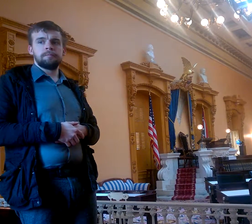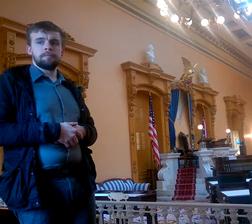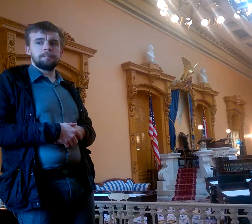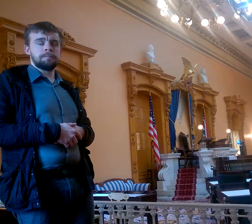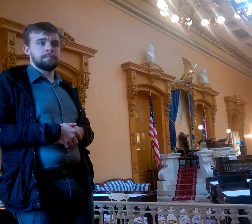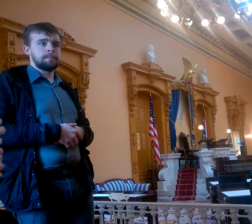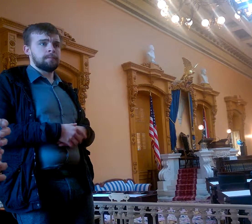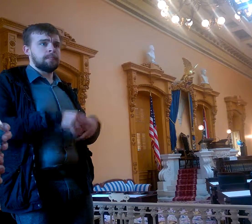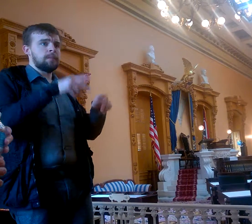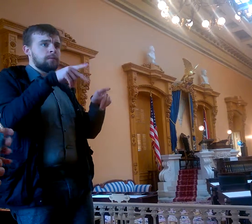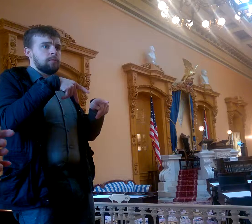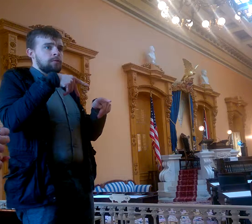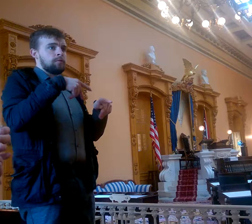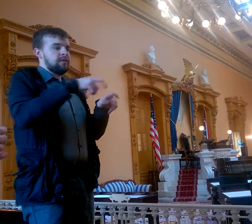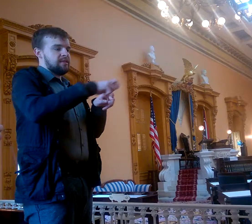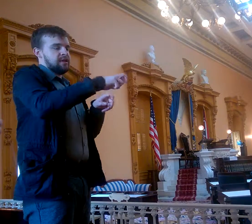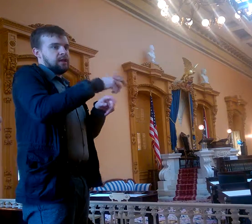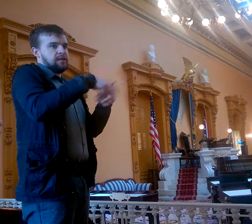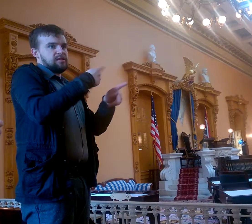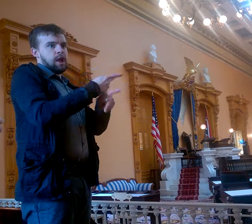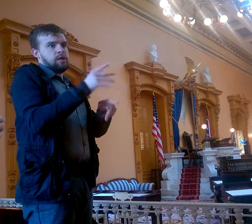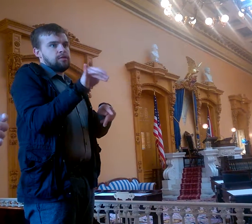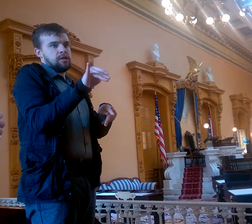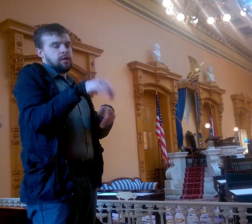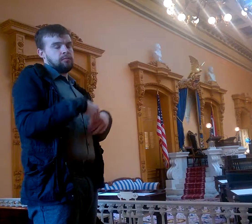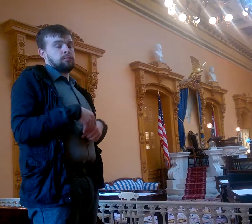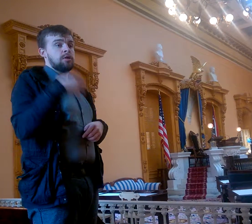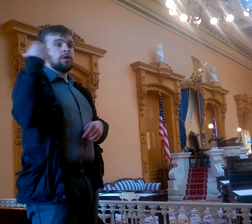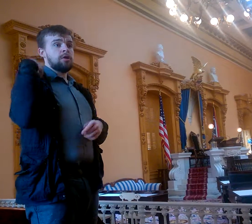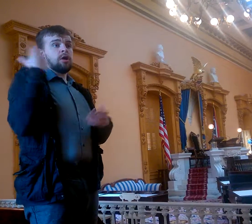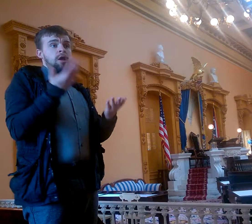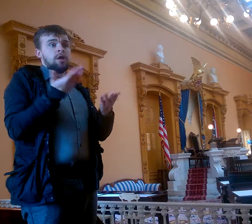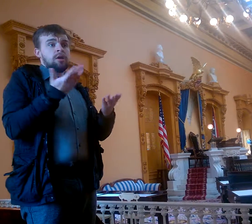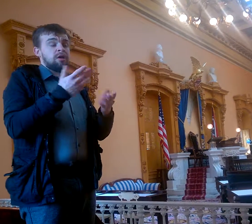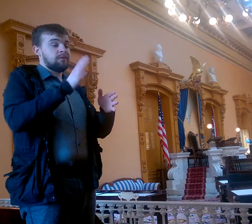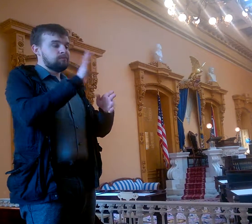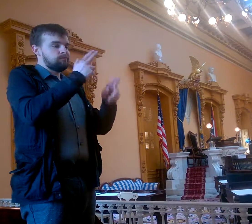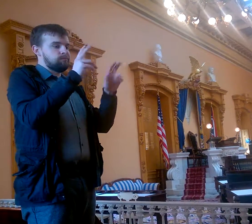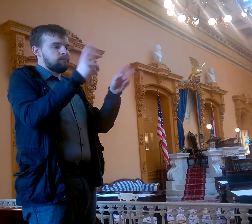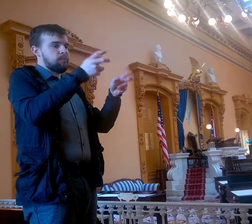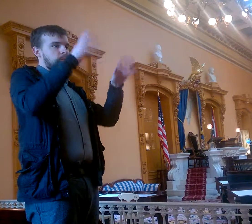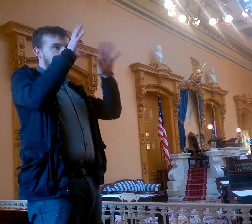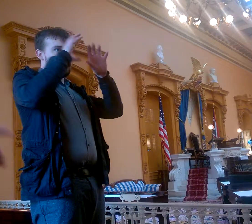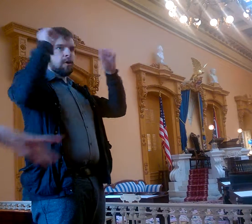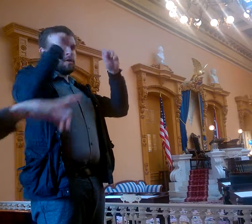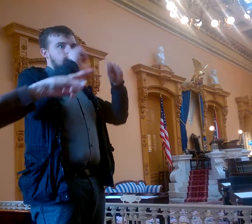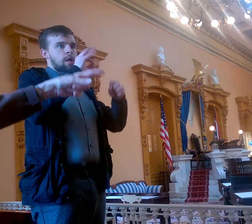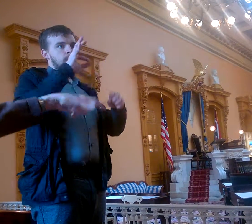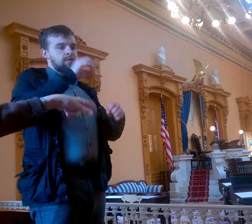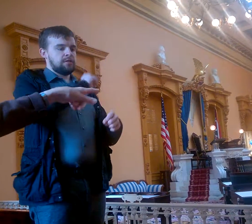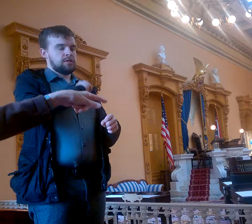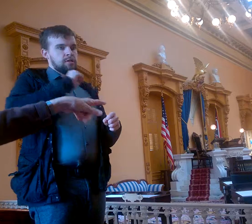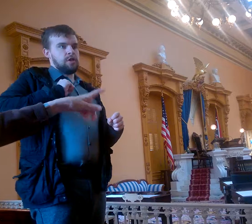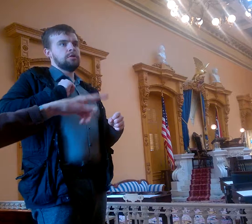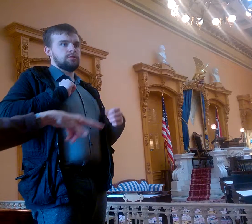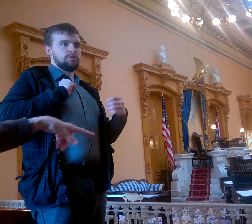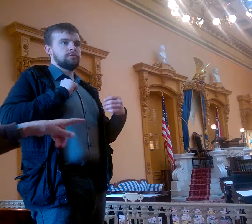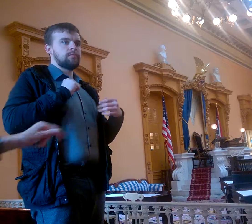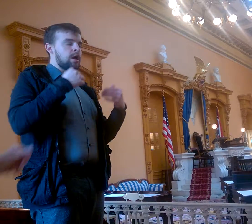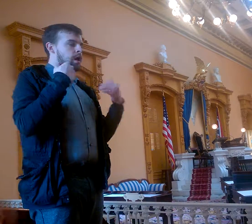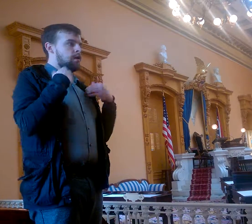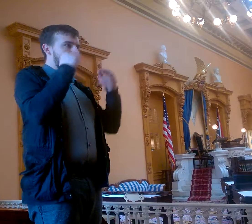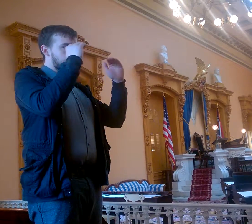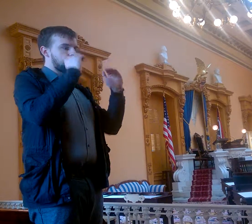The person in charge here is called the President of the Senate, and with the clerks down below